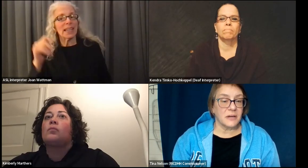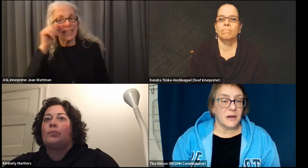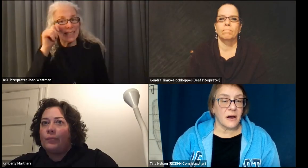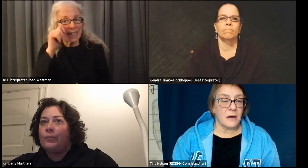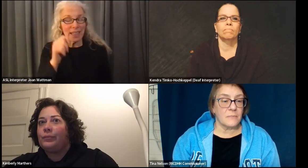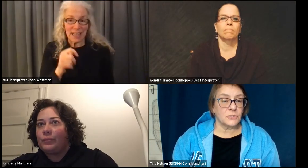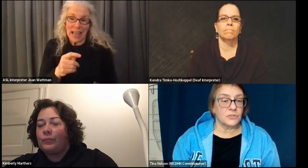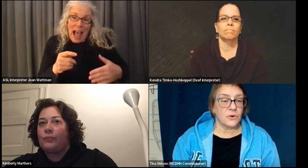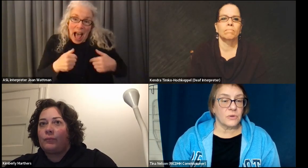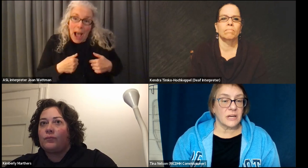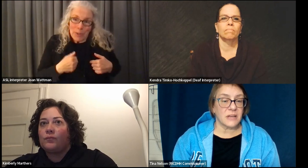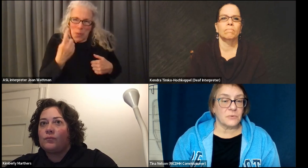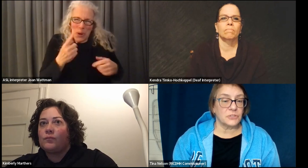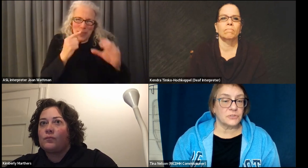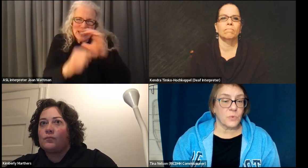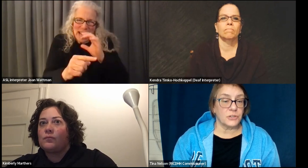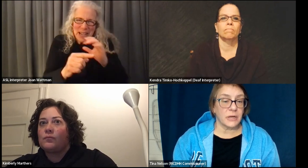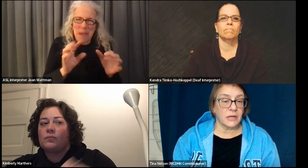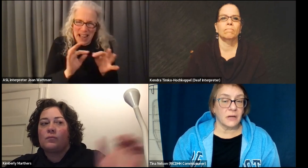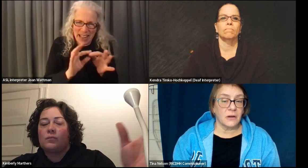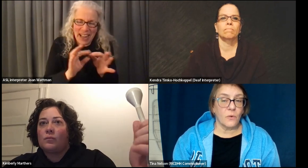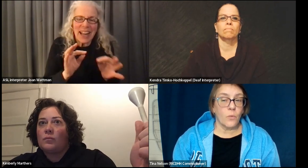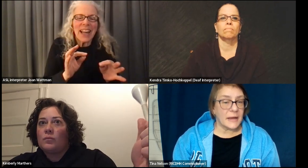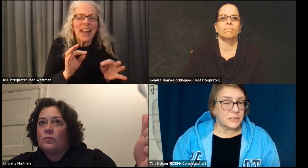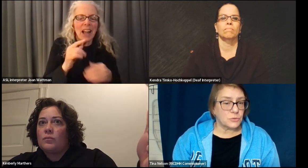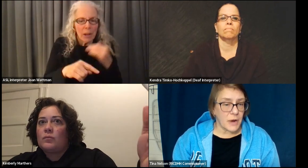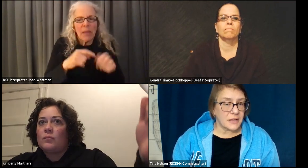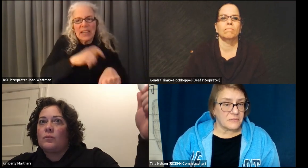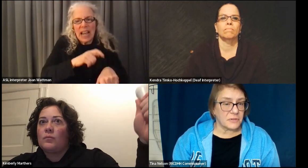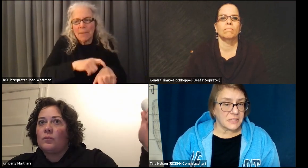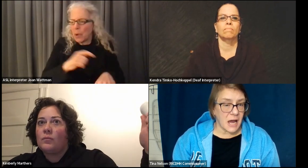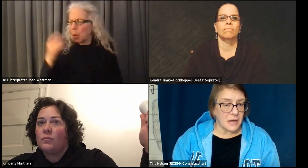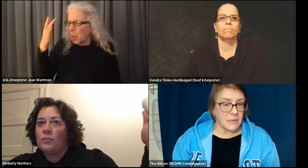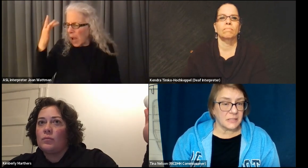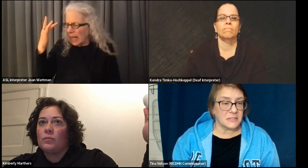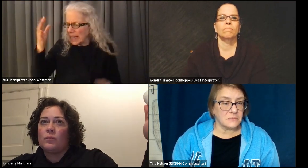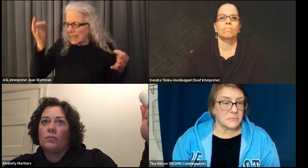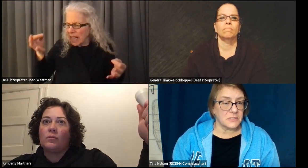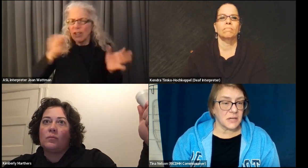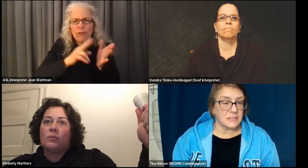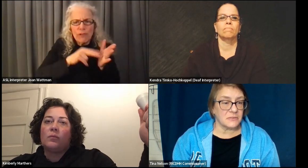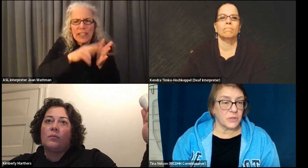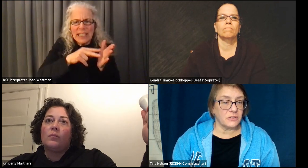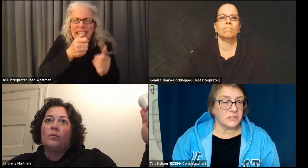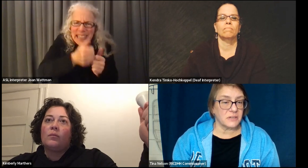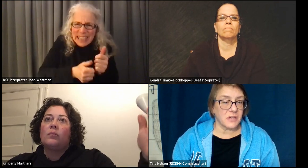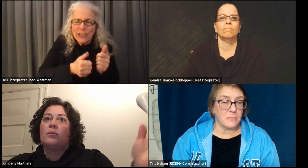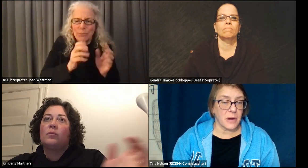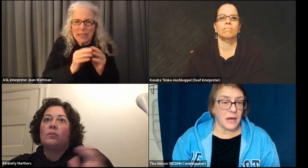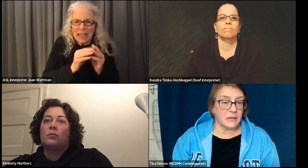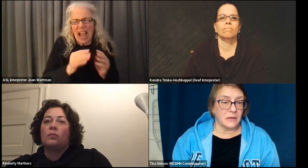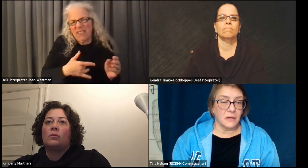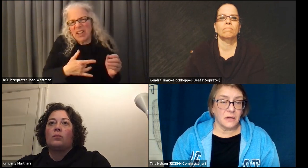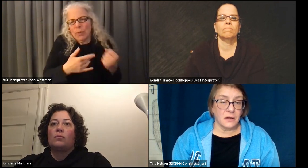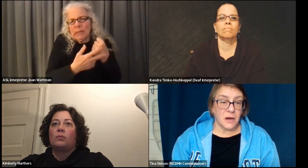comment. So yes, I was just wondering why it's read every time. It seems as if we could save